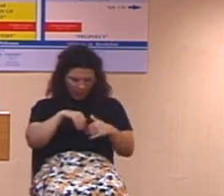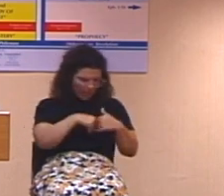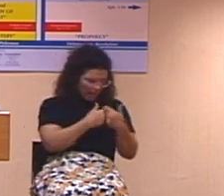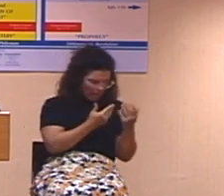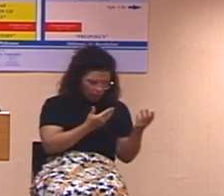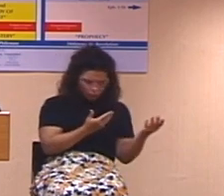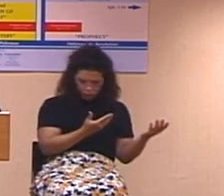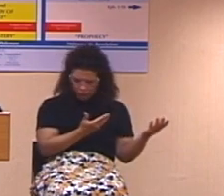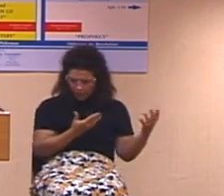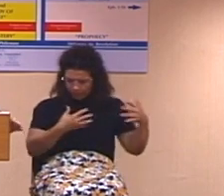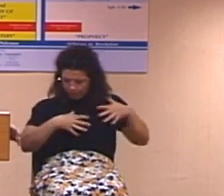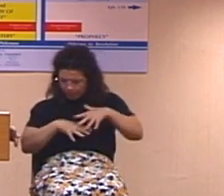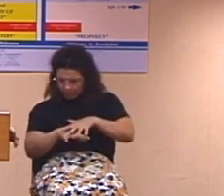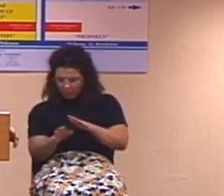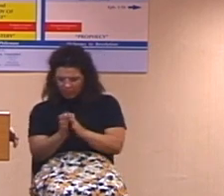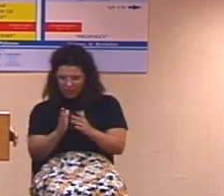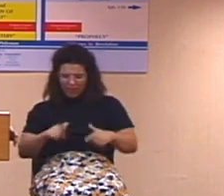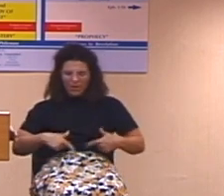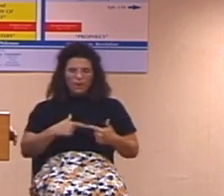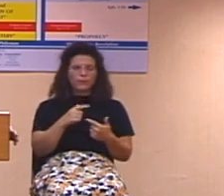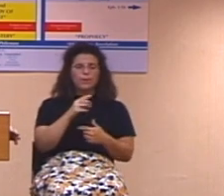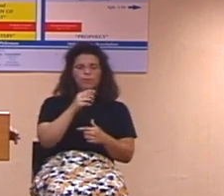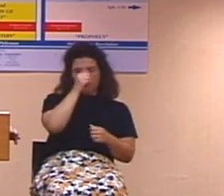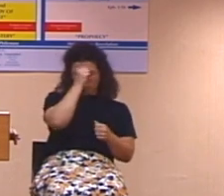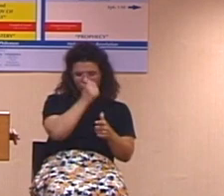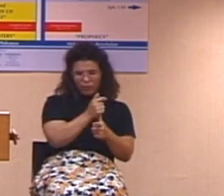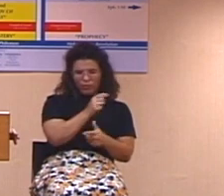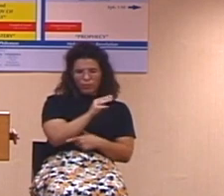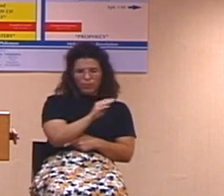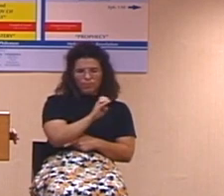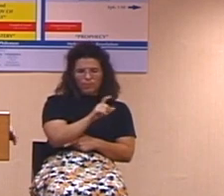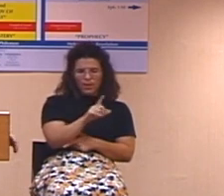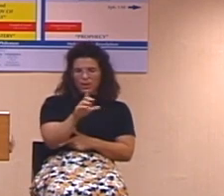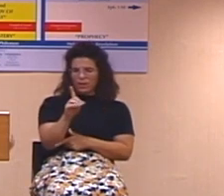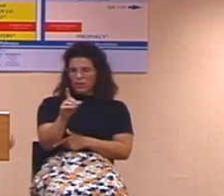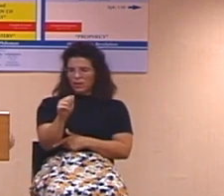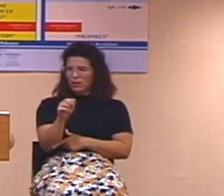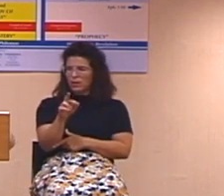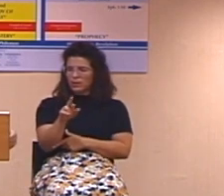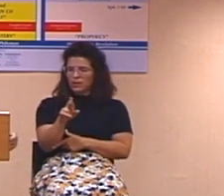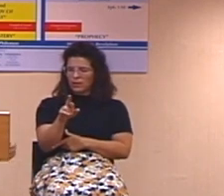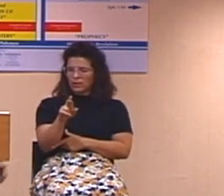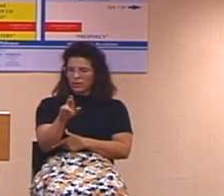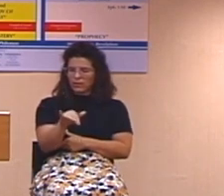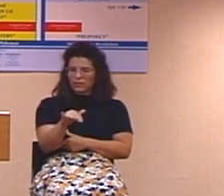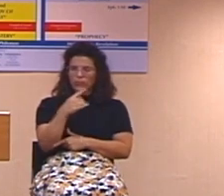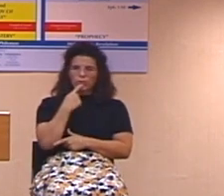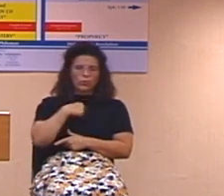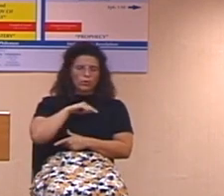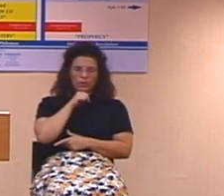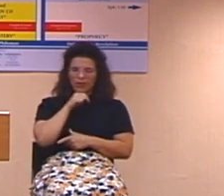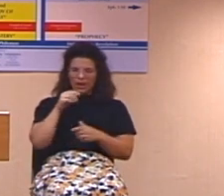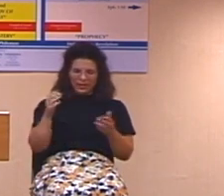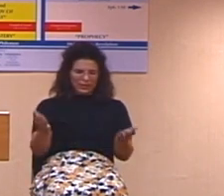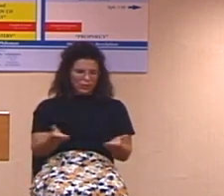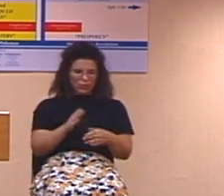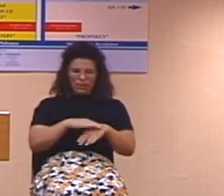it. Mel Derry one time said, and this is what kind of got me, we're not put here to be